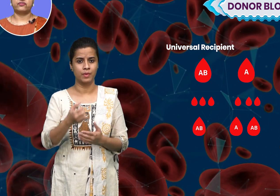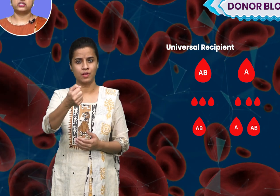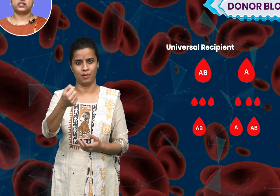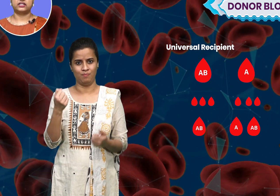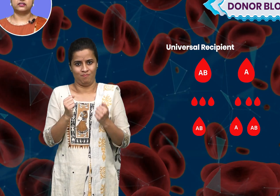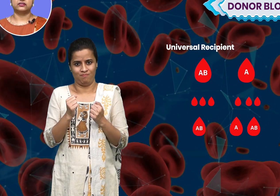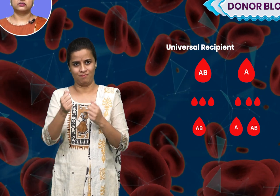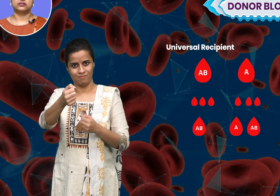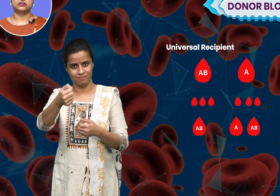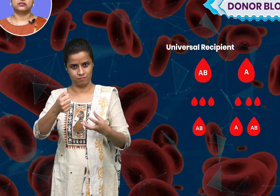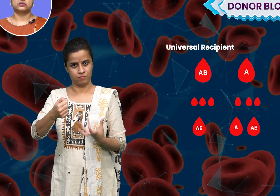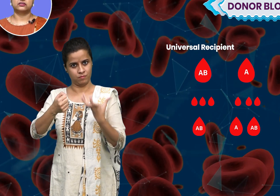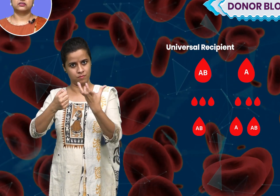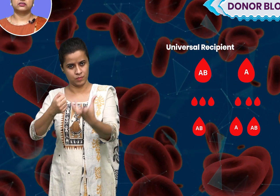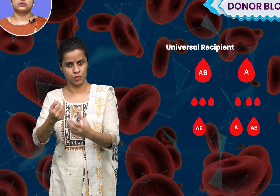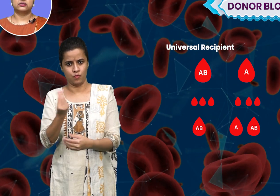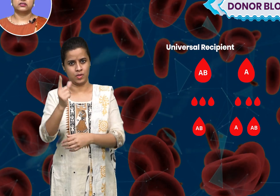in the refrigerator.